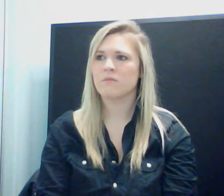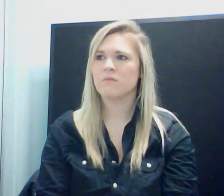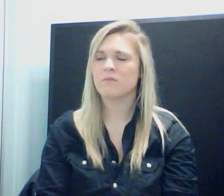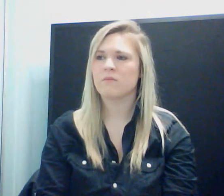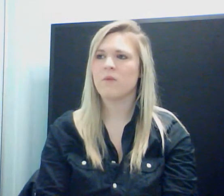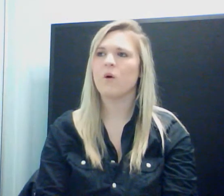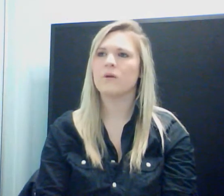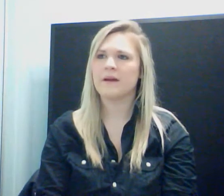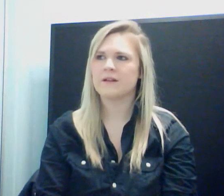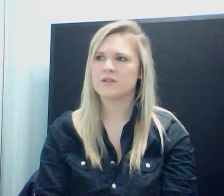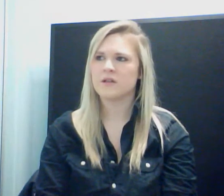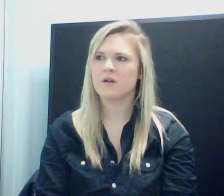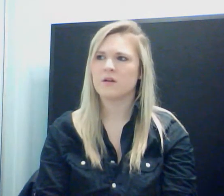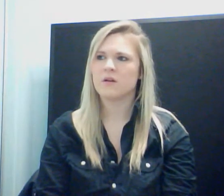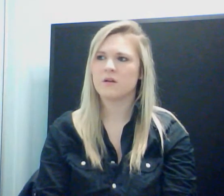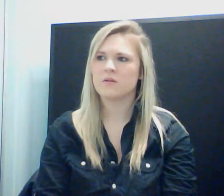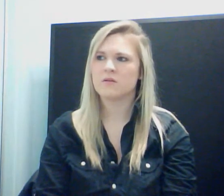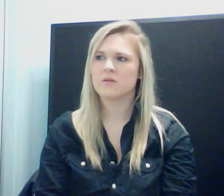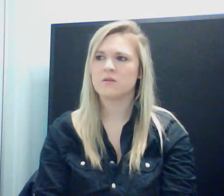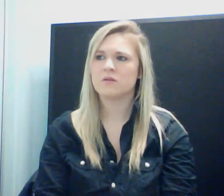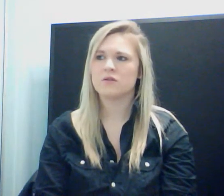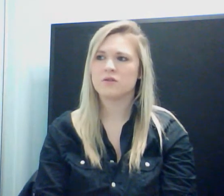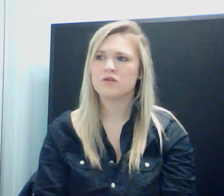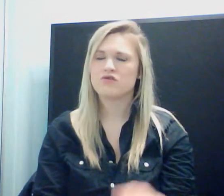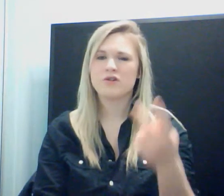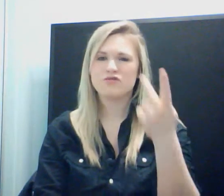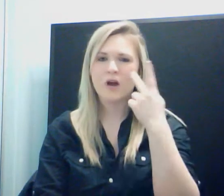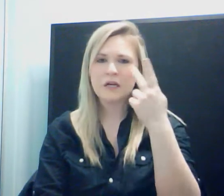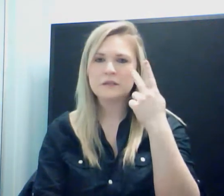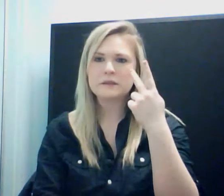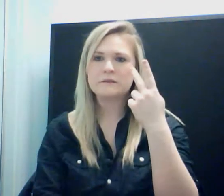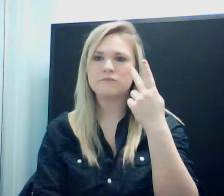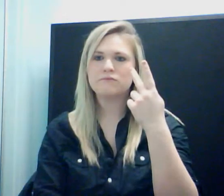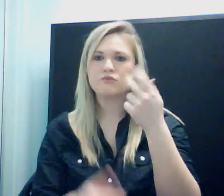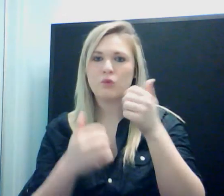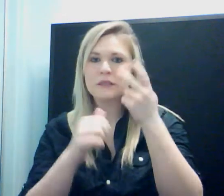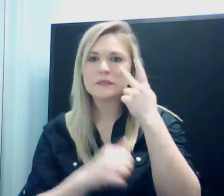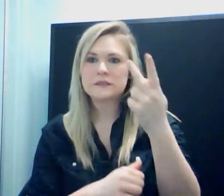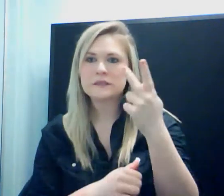So what we're trying to do is get an overall picture of you so we can show the seller.